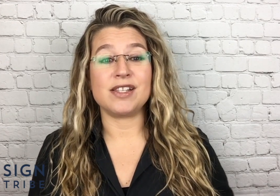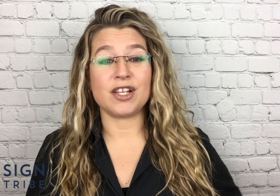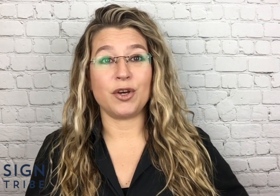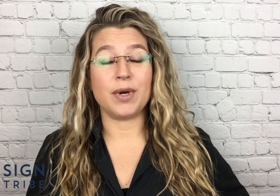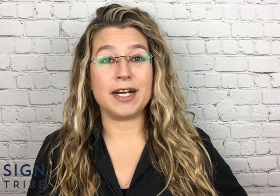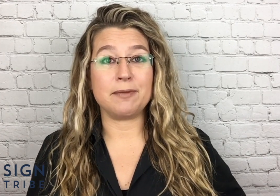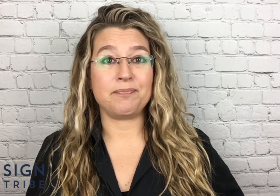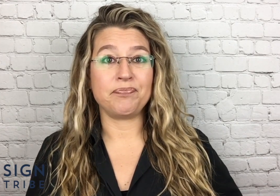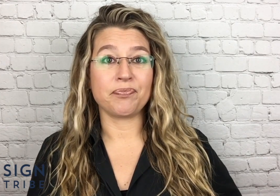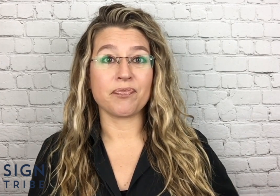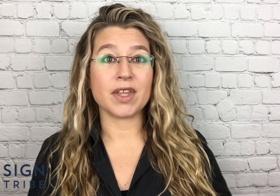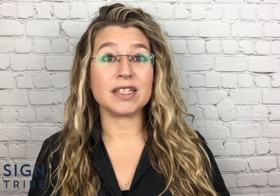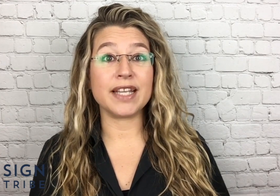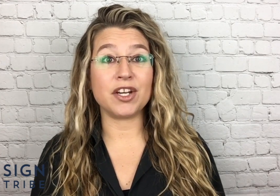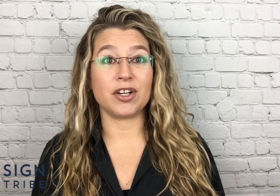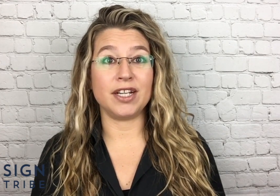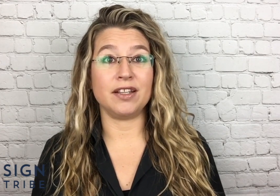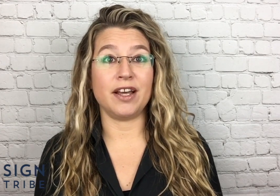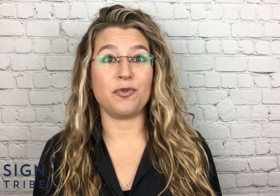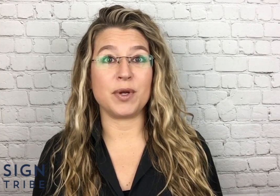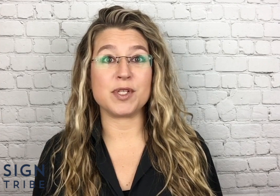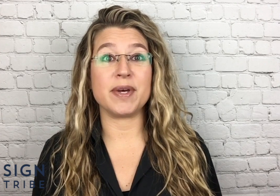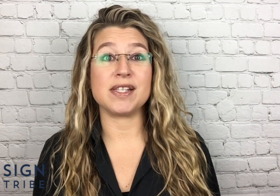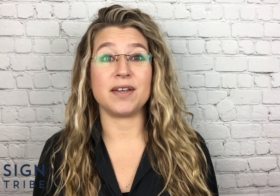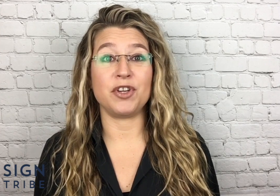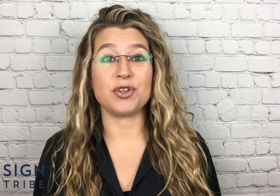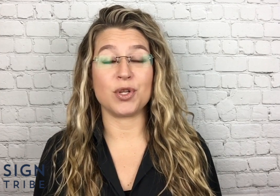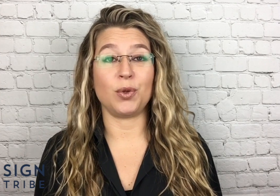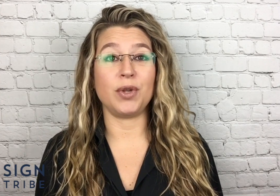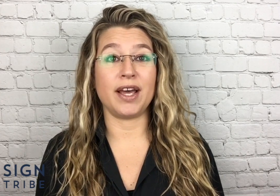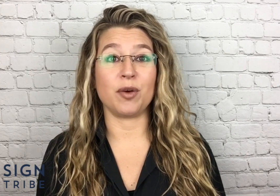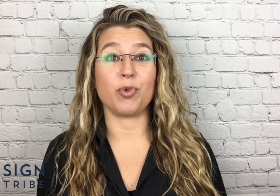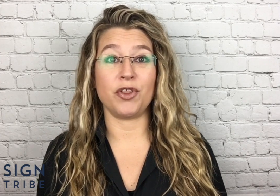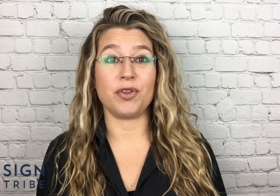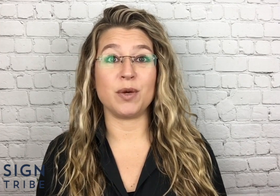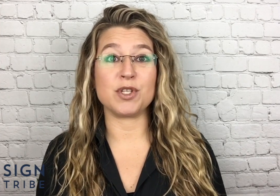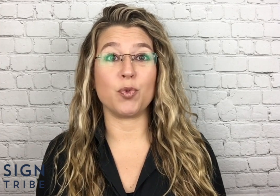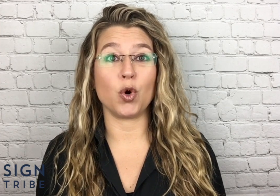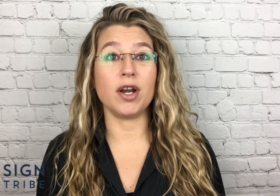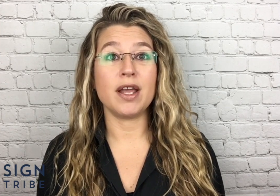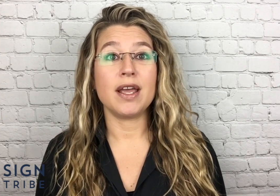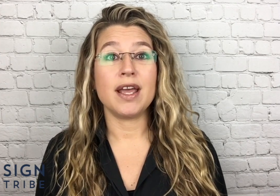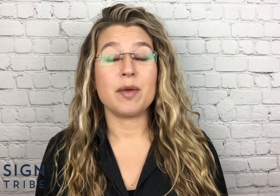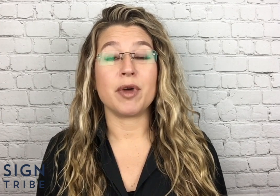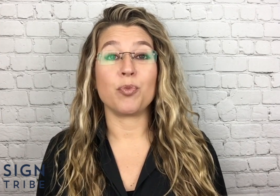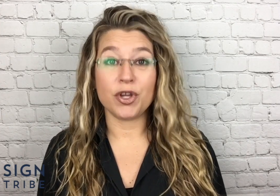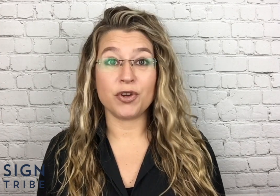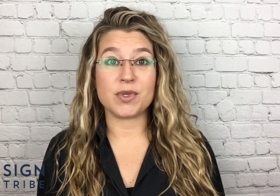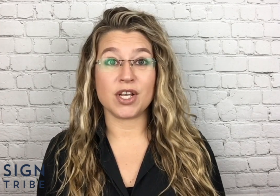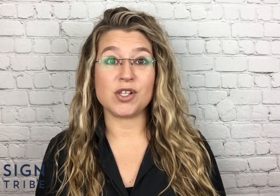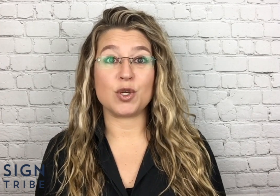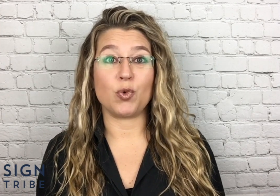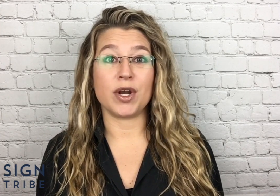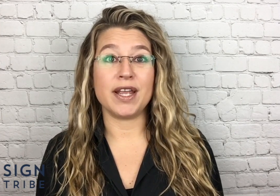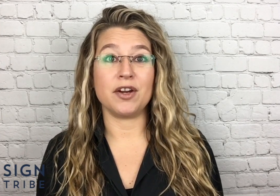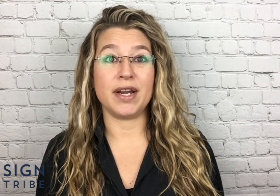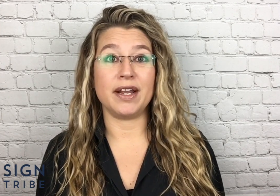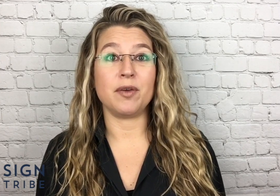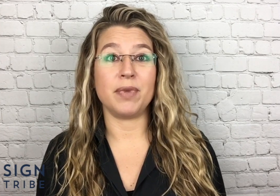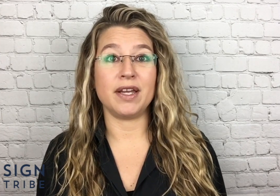so later in life, when I was about 7 years old, I had a brother that was born. My brother was also born hearing, but he